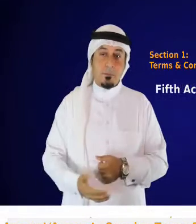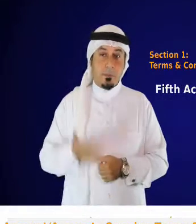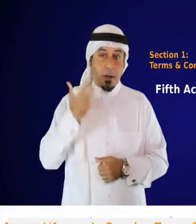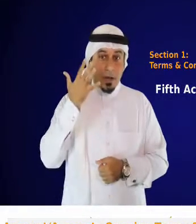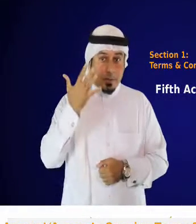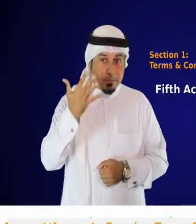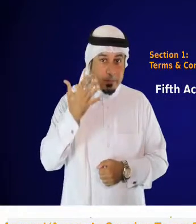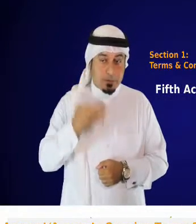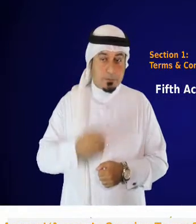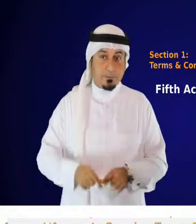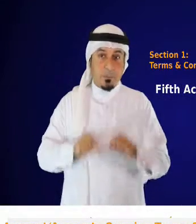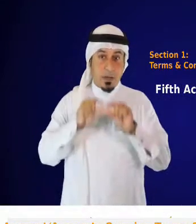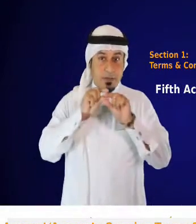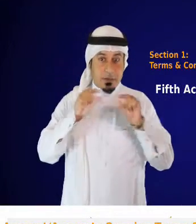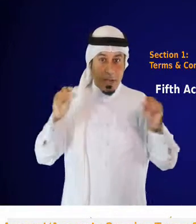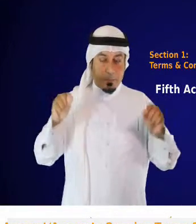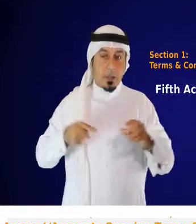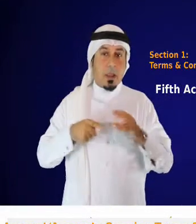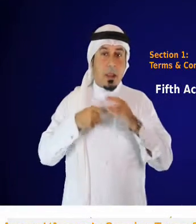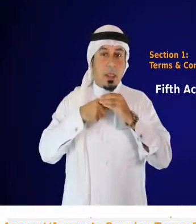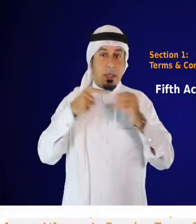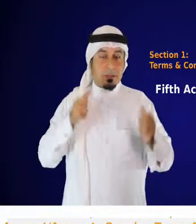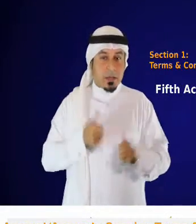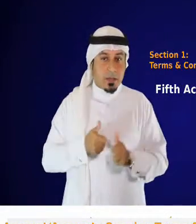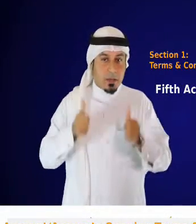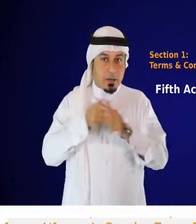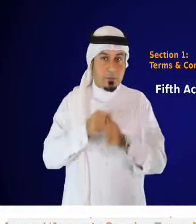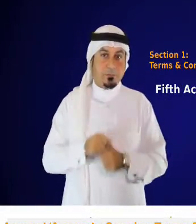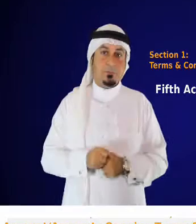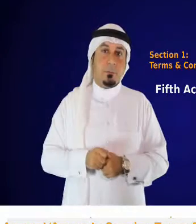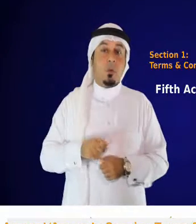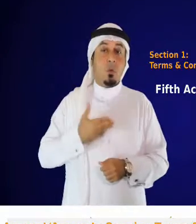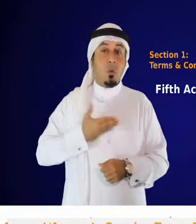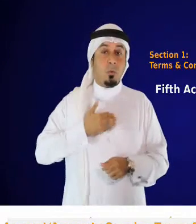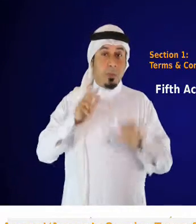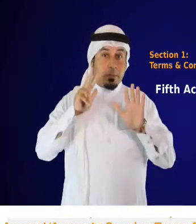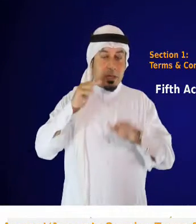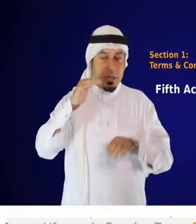5th, accounts of incapable persons, minors, interdict.